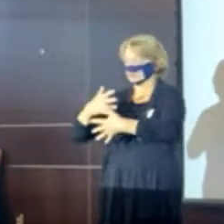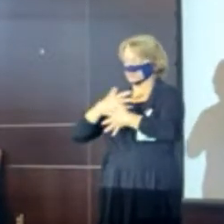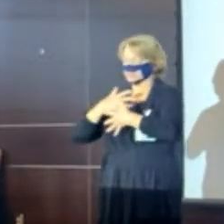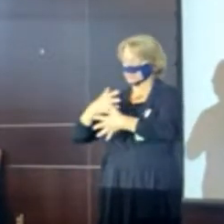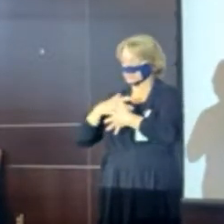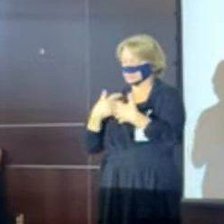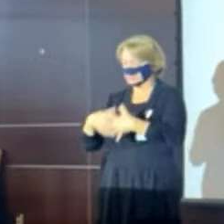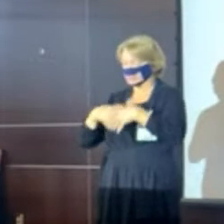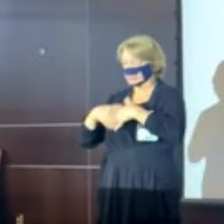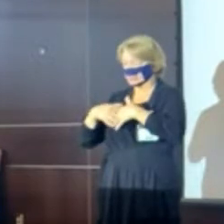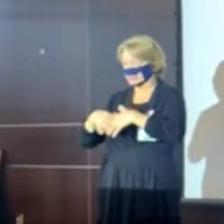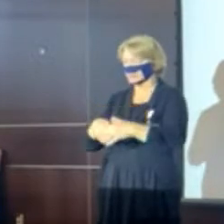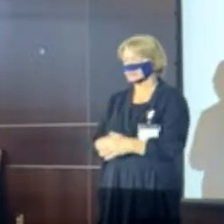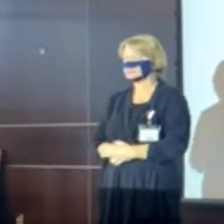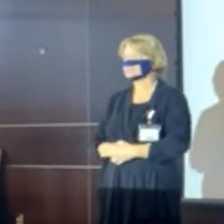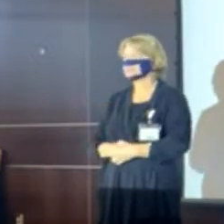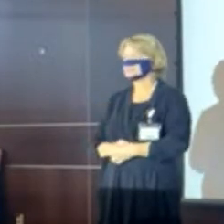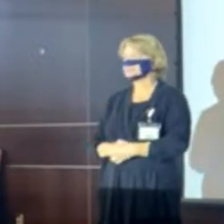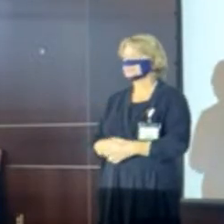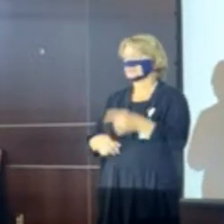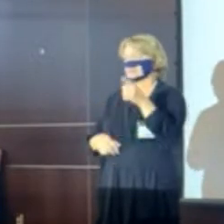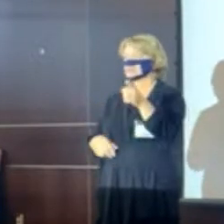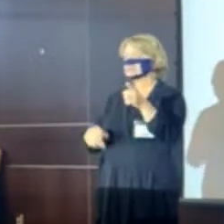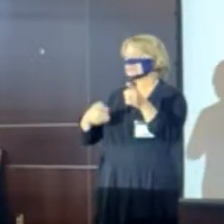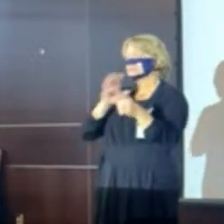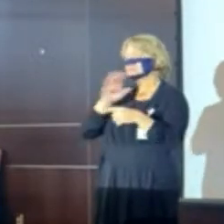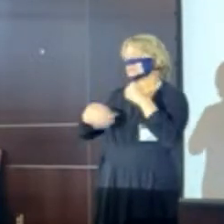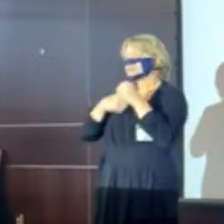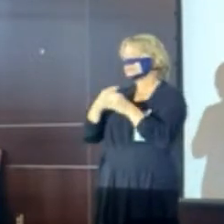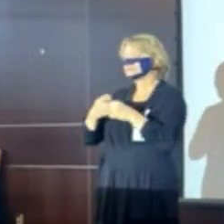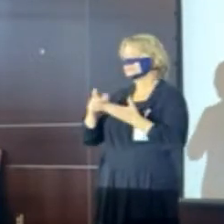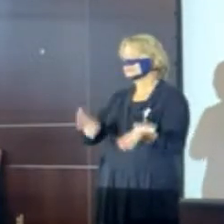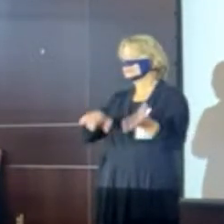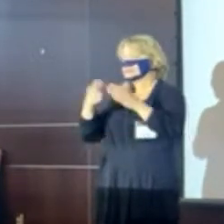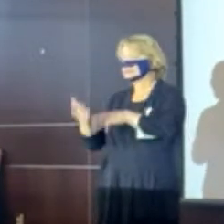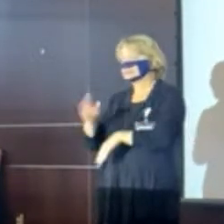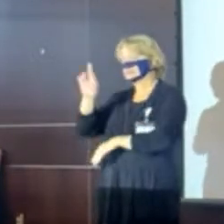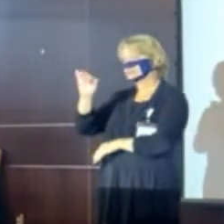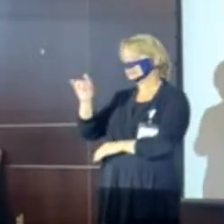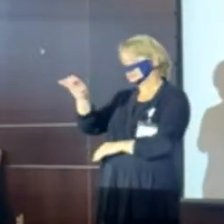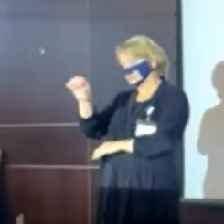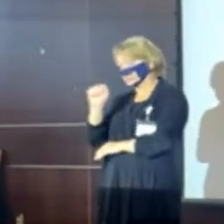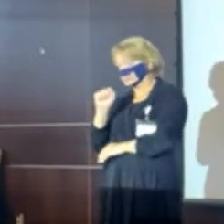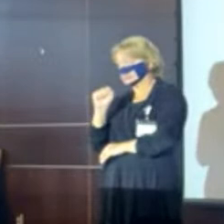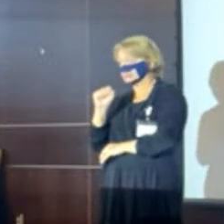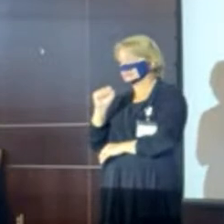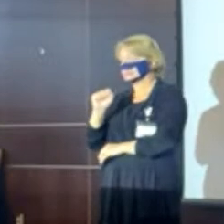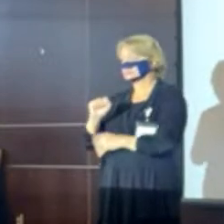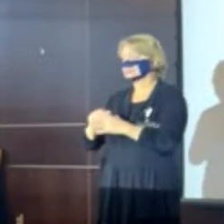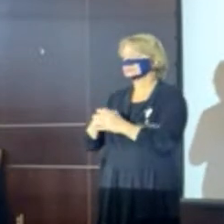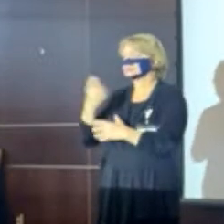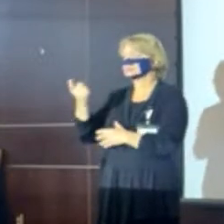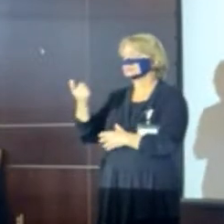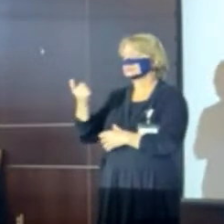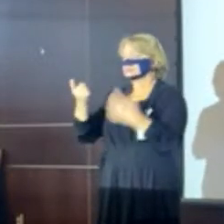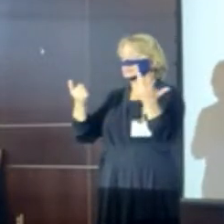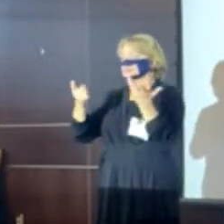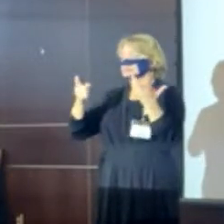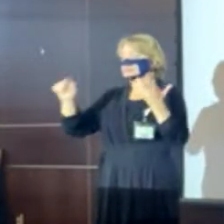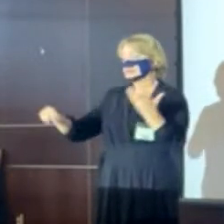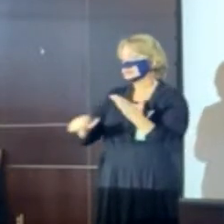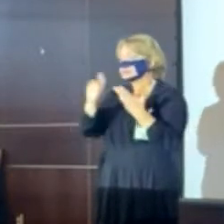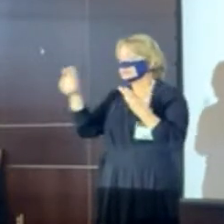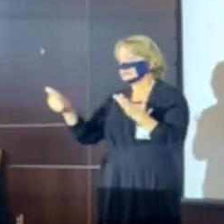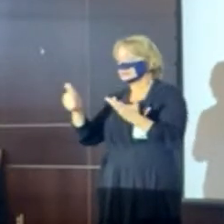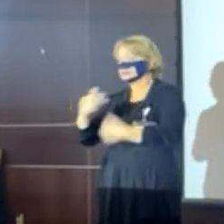Lydia? Since she had mentioned death rates, I do have a question related to that. Though we're at higher hospitalizations than we